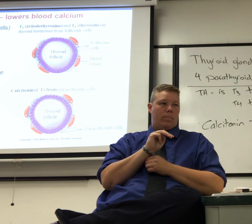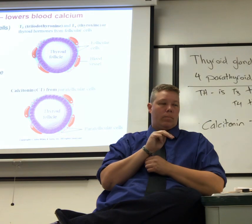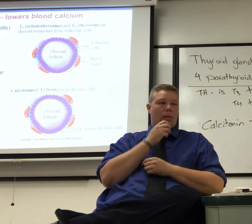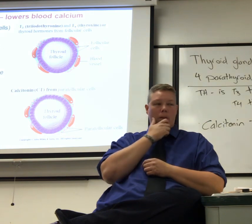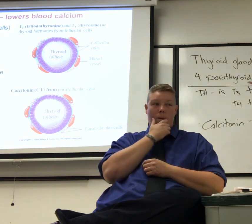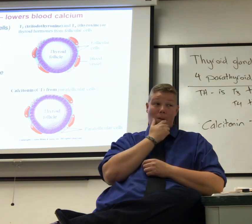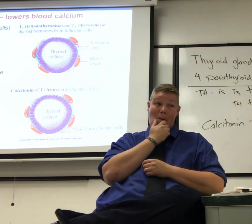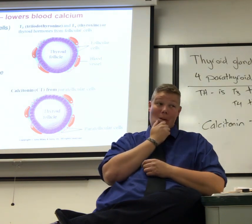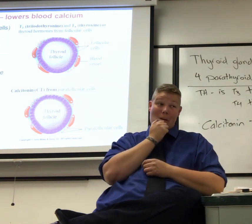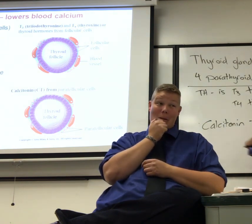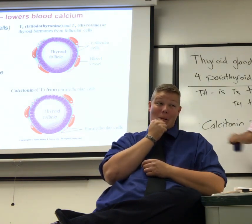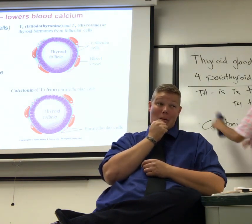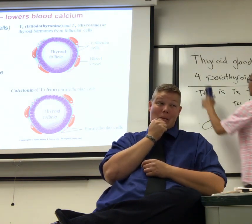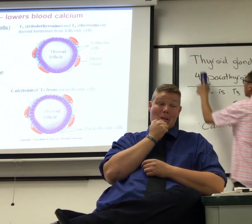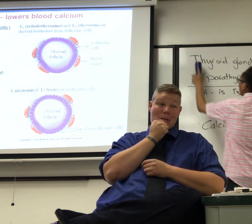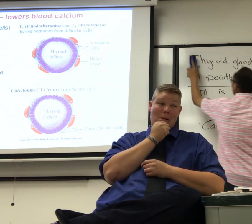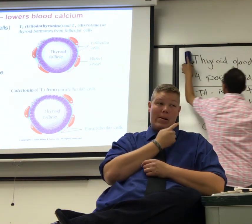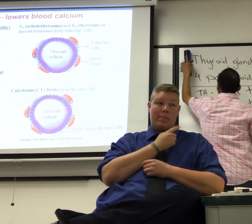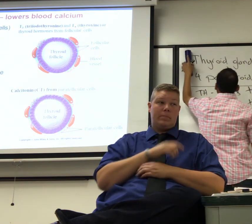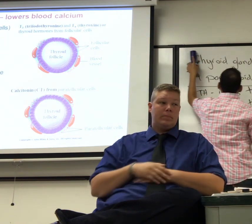elevated, okay?